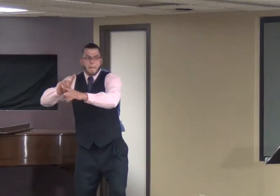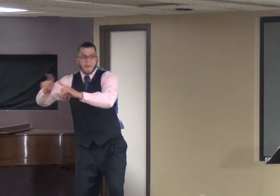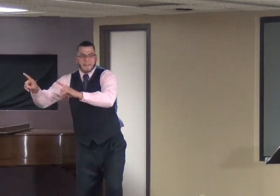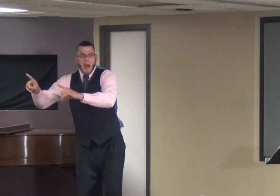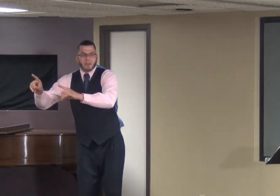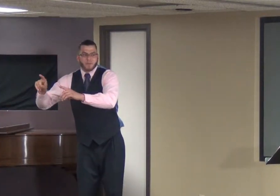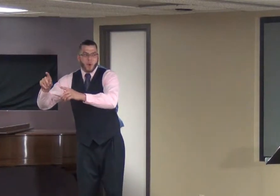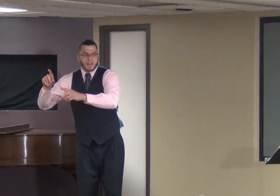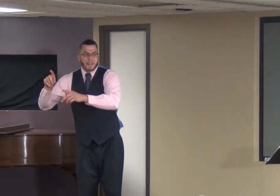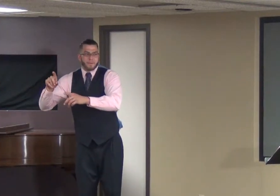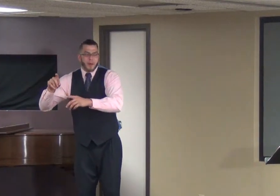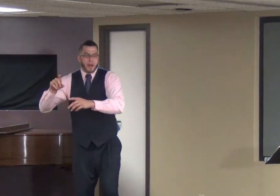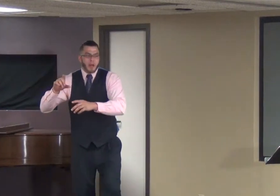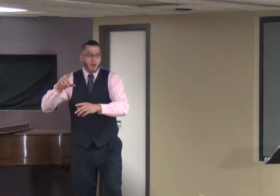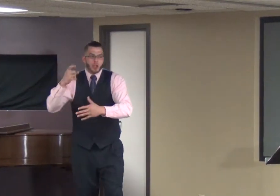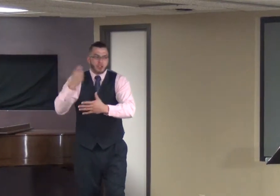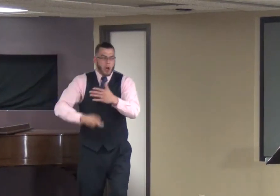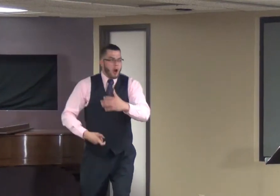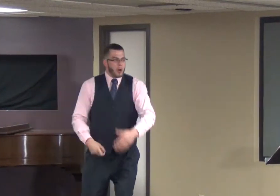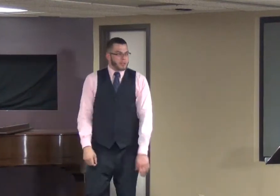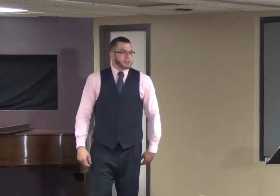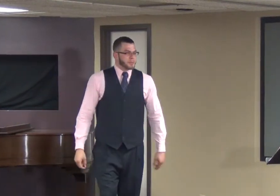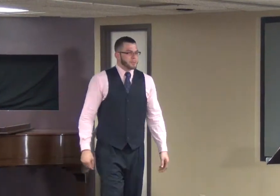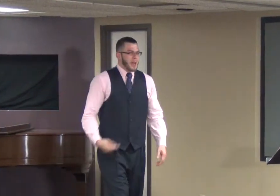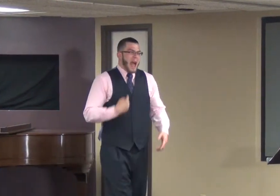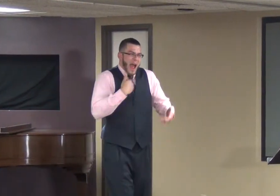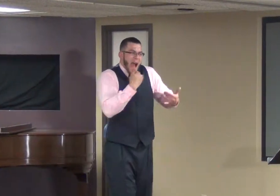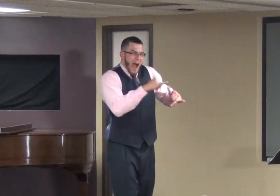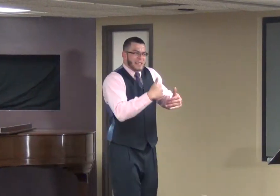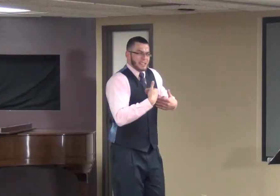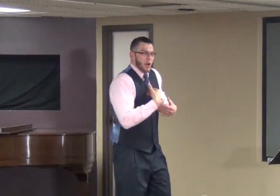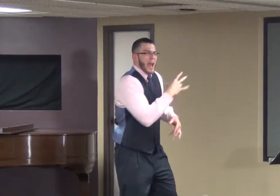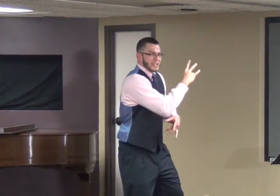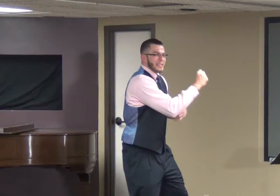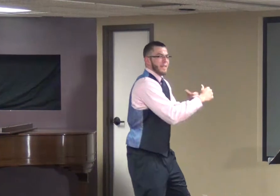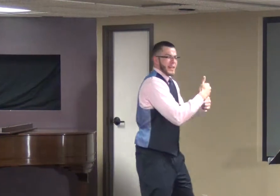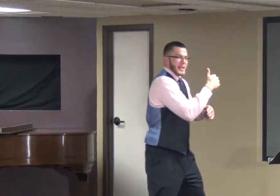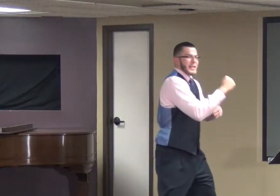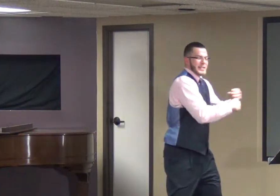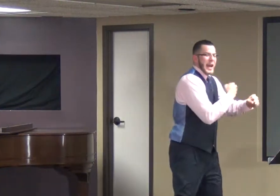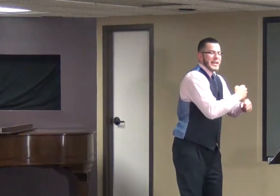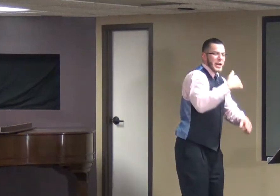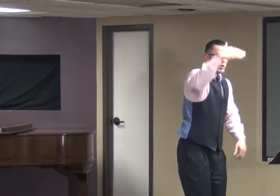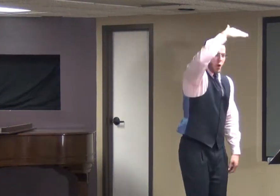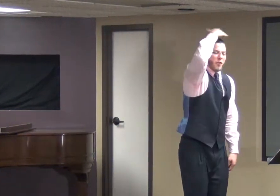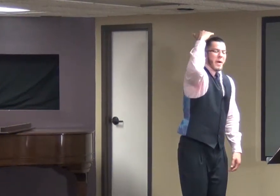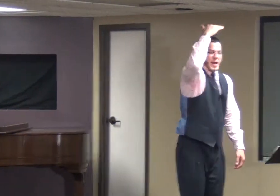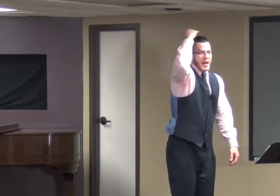But that was for a different charge. I still had 7 to 10 years over my head.